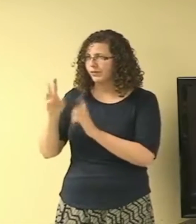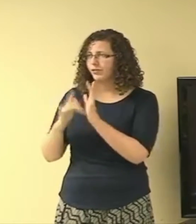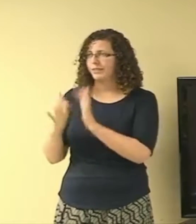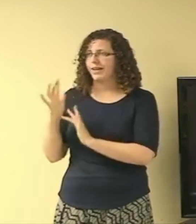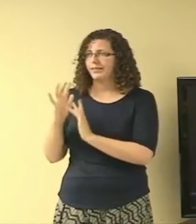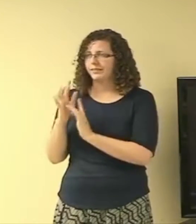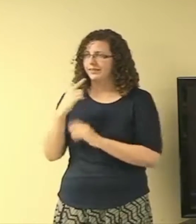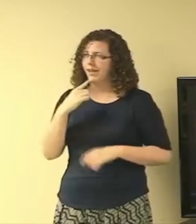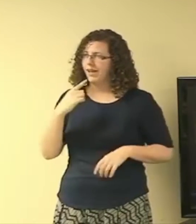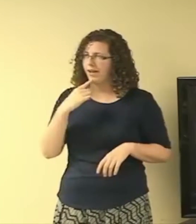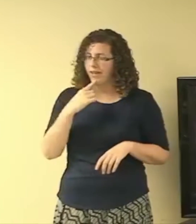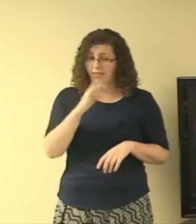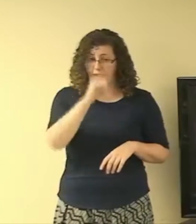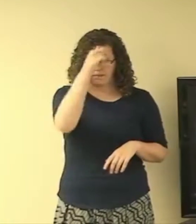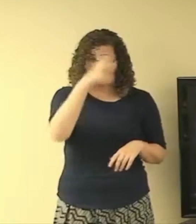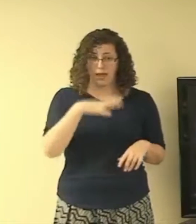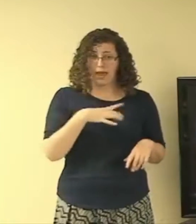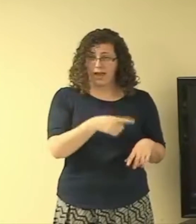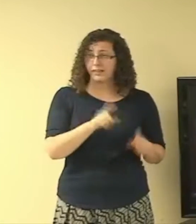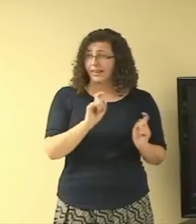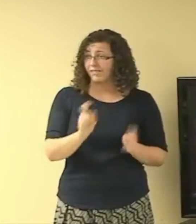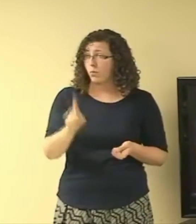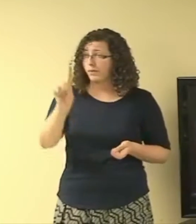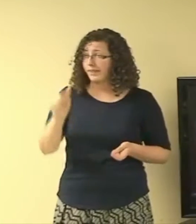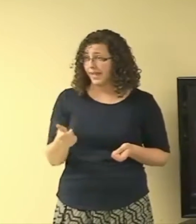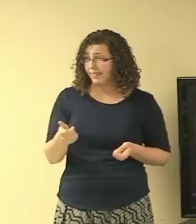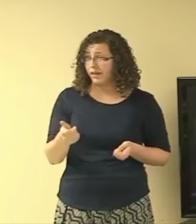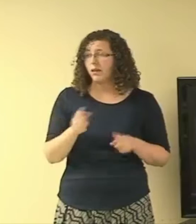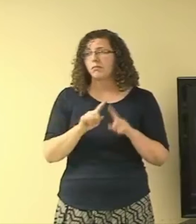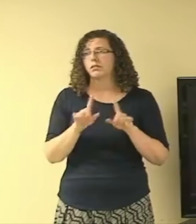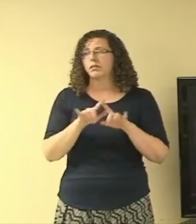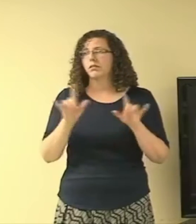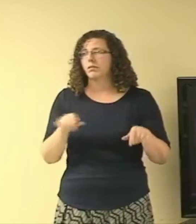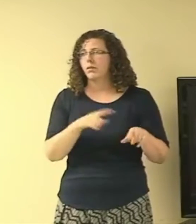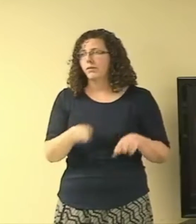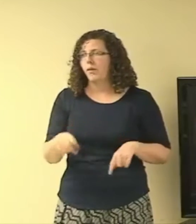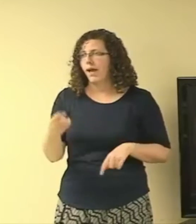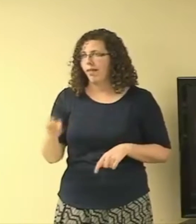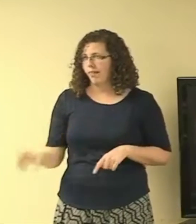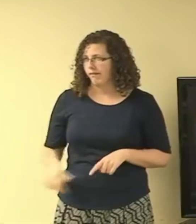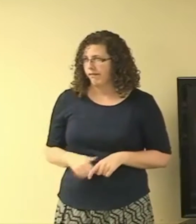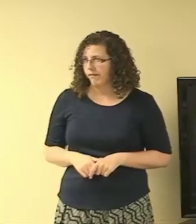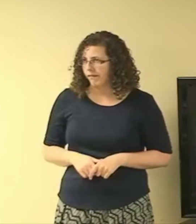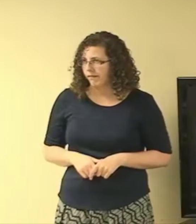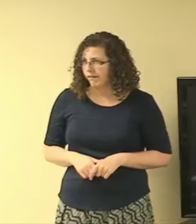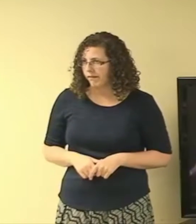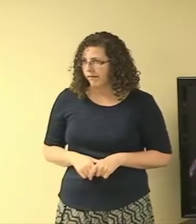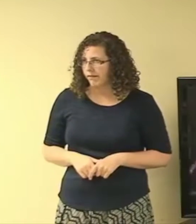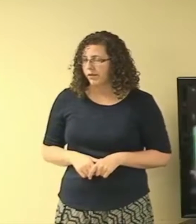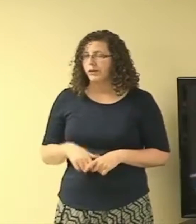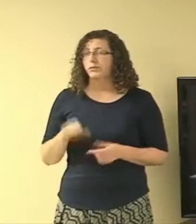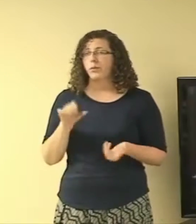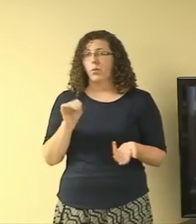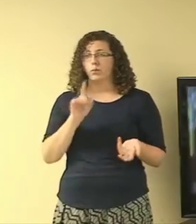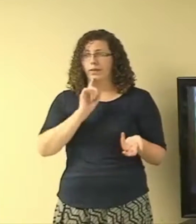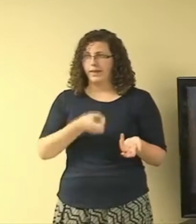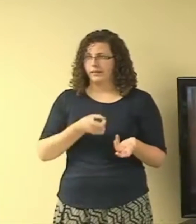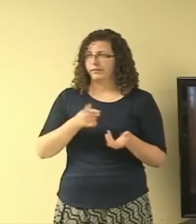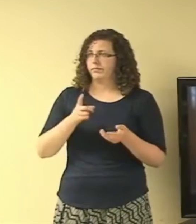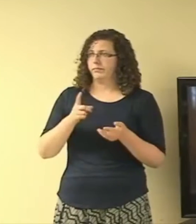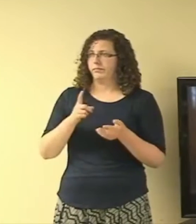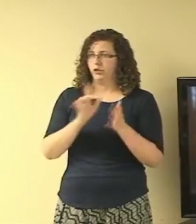about his tithing. And he didn't know Jesus. See, Jesus is the heaven thing. Tithing, these are side issues over